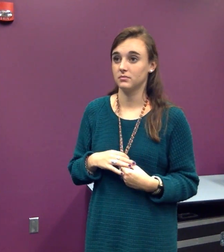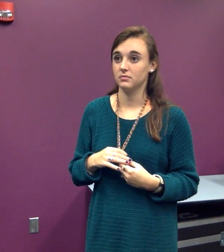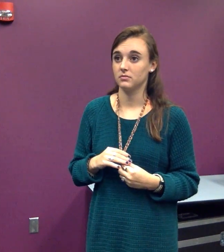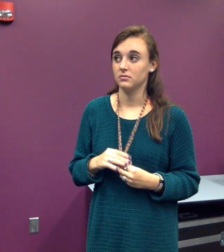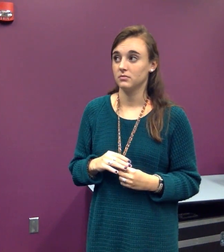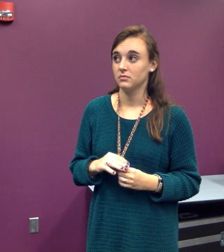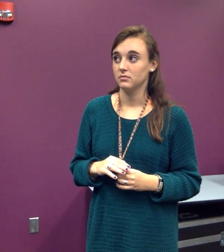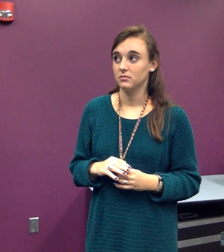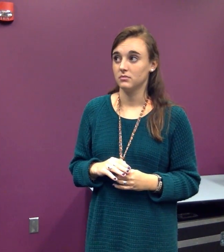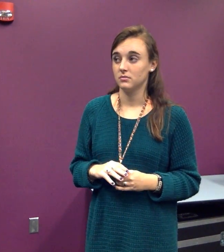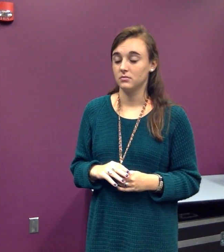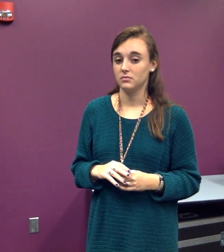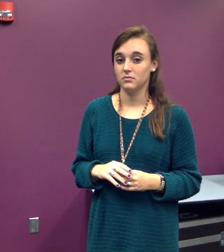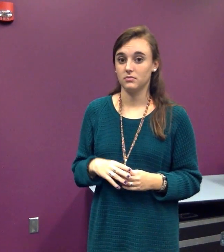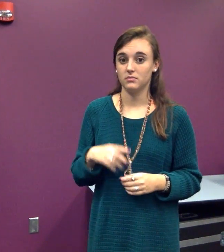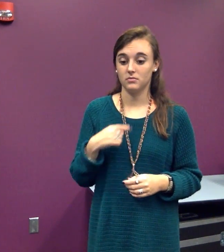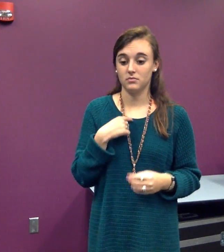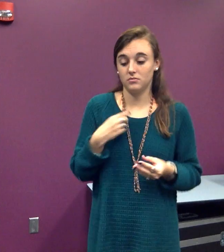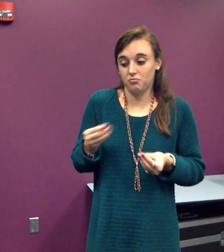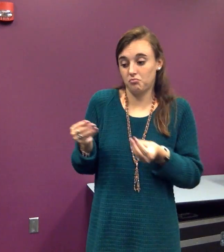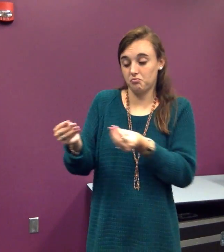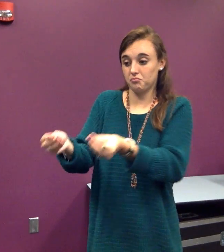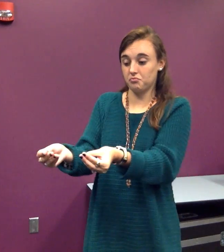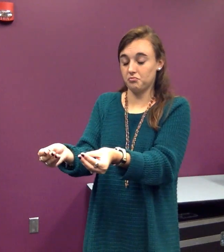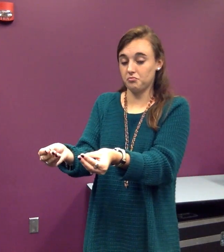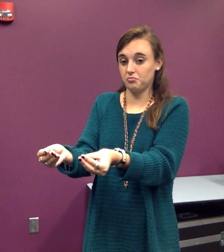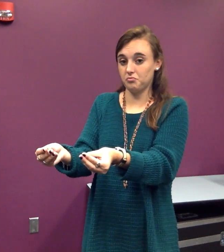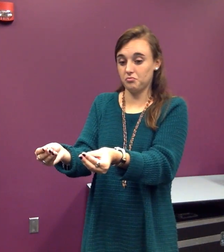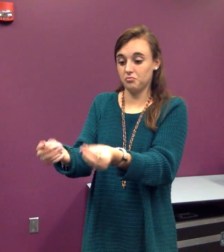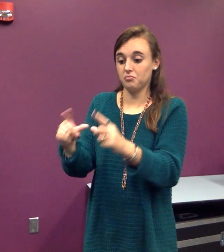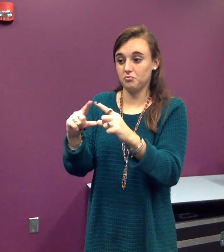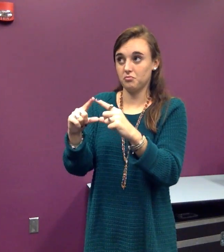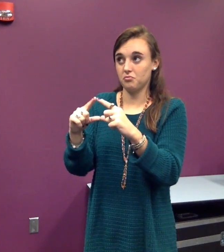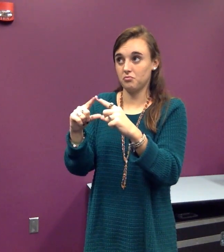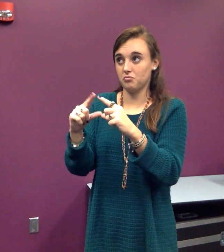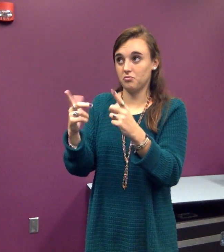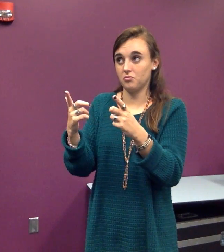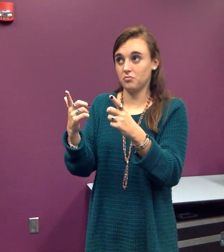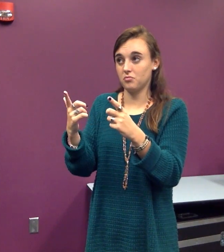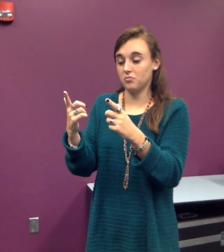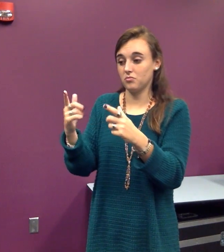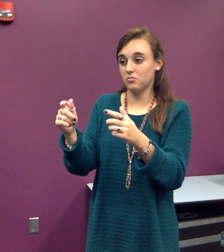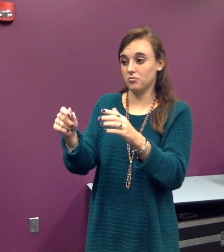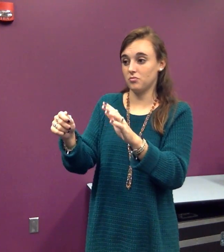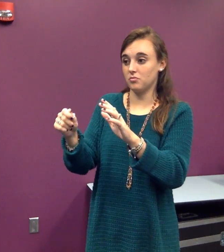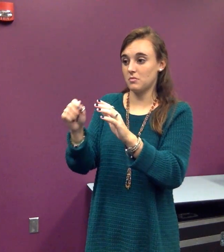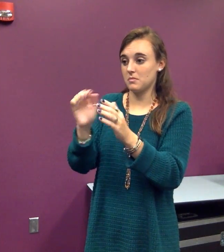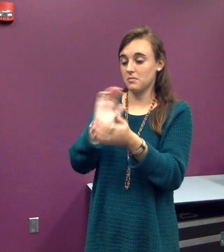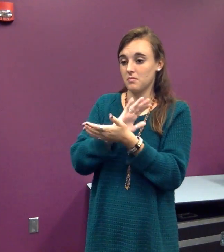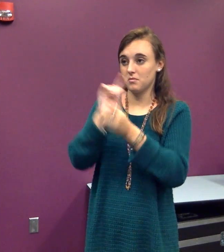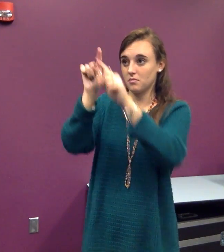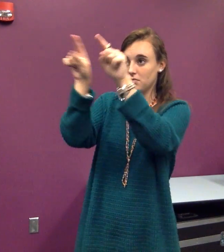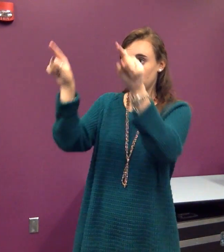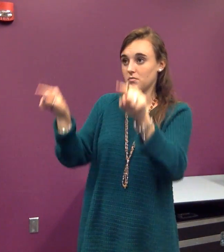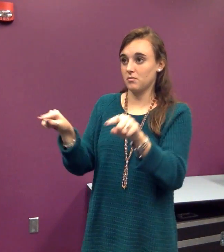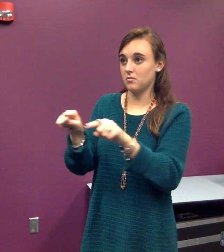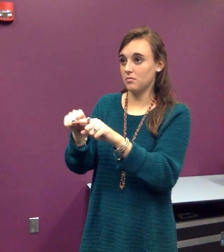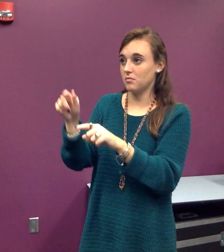your triangle, you're going to put the triangle like this on the top of your paper and line it up with that little dot. You see what